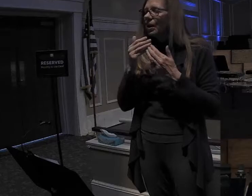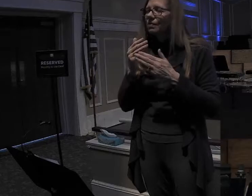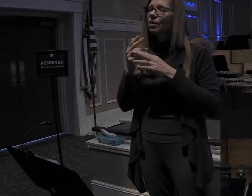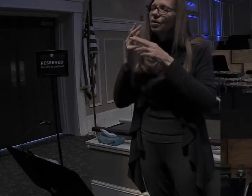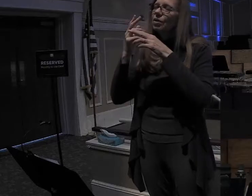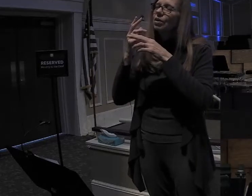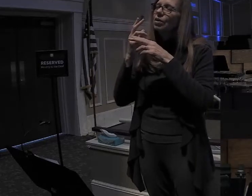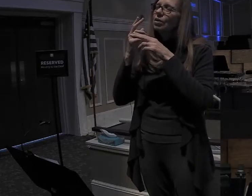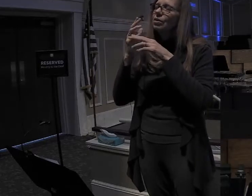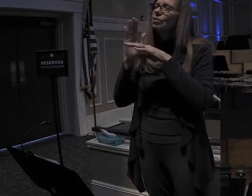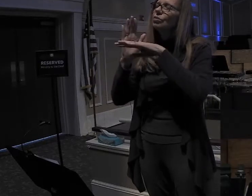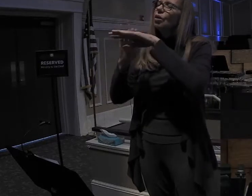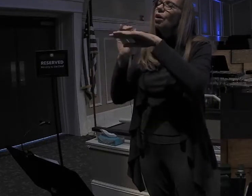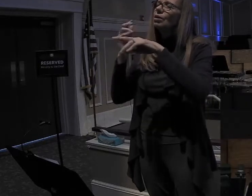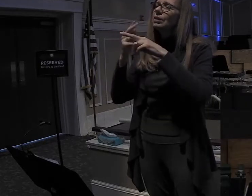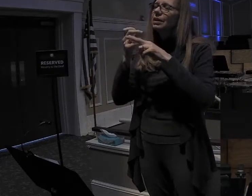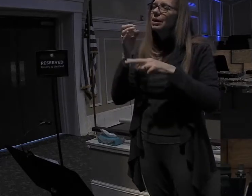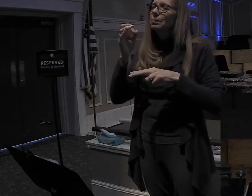be saved.